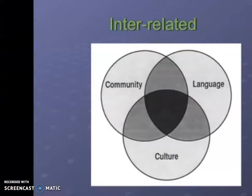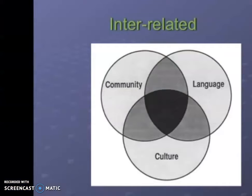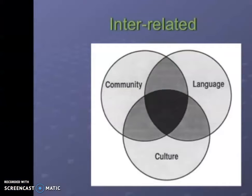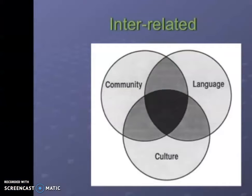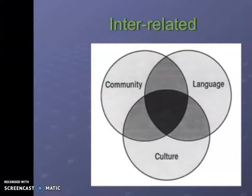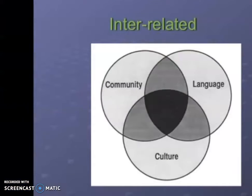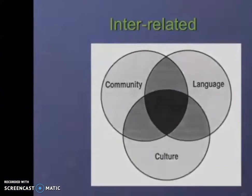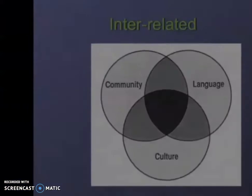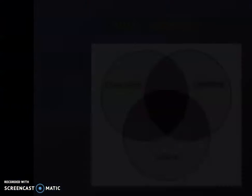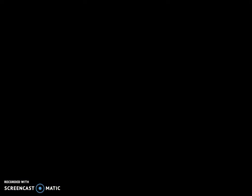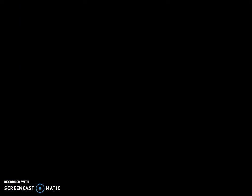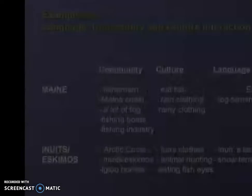again.